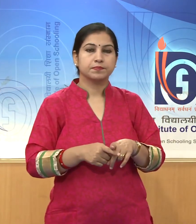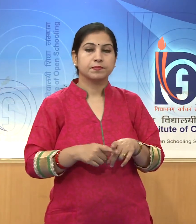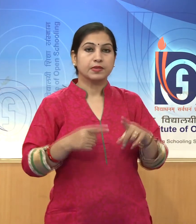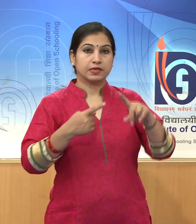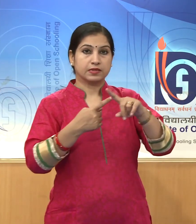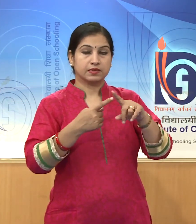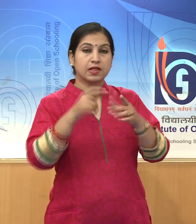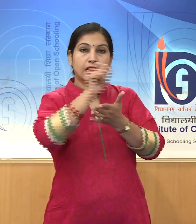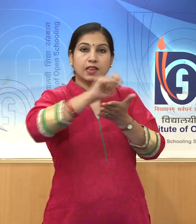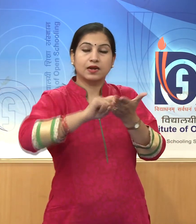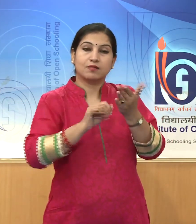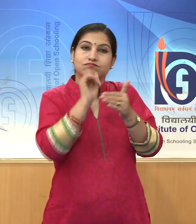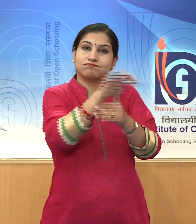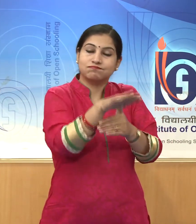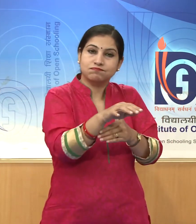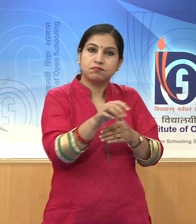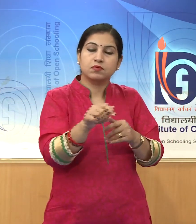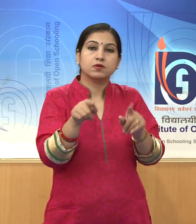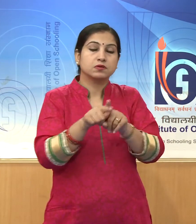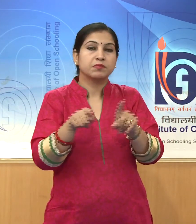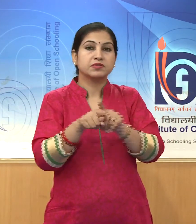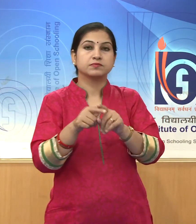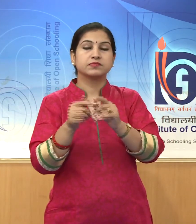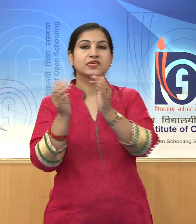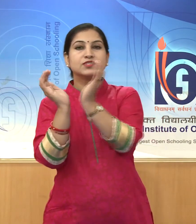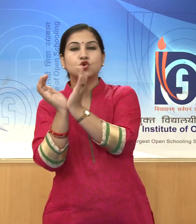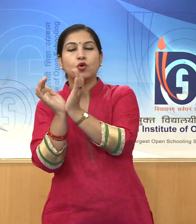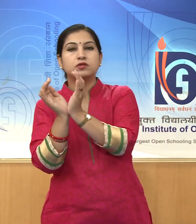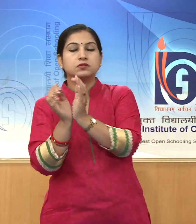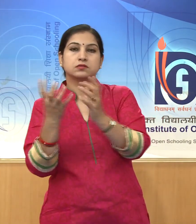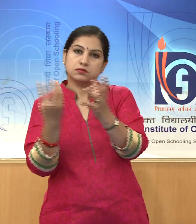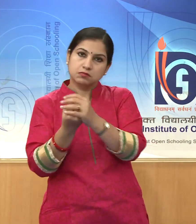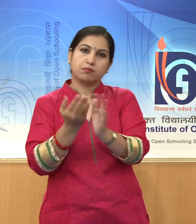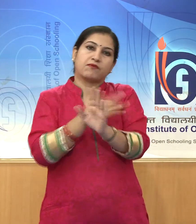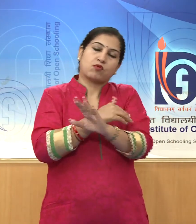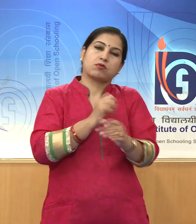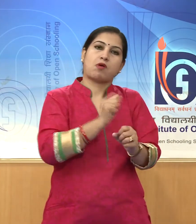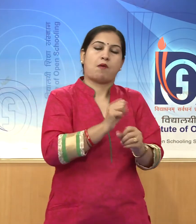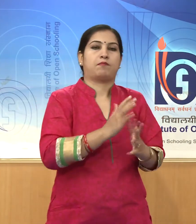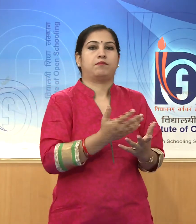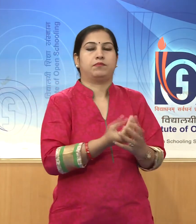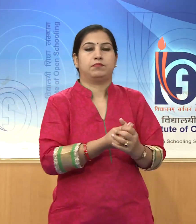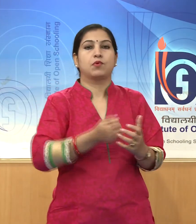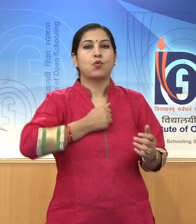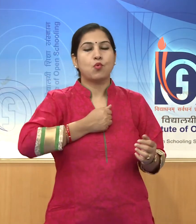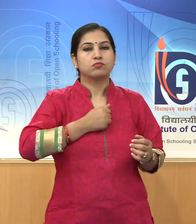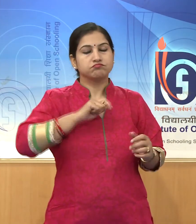operator and insurance agent before he could establish